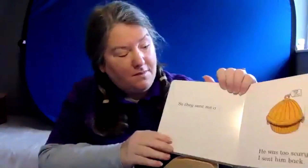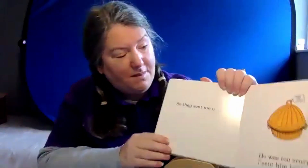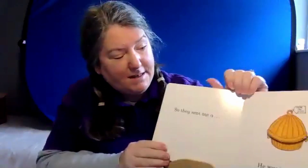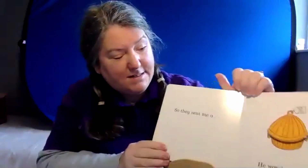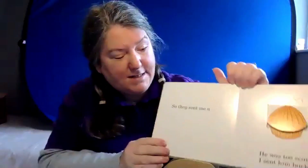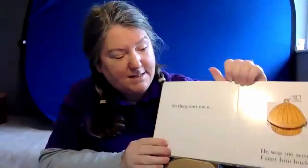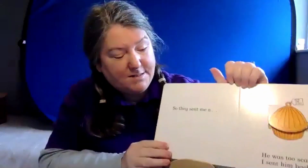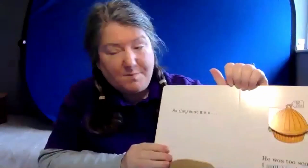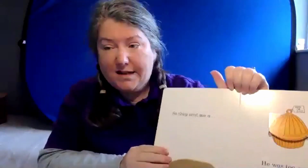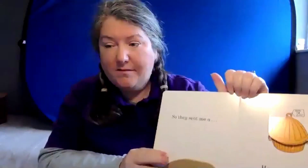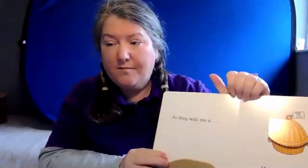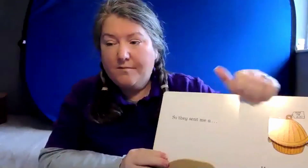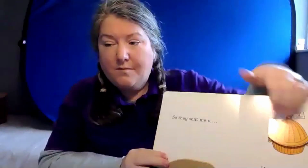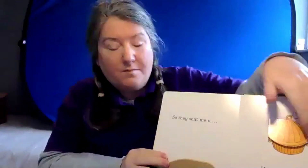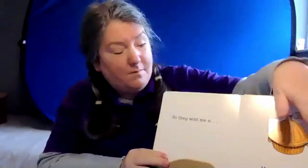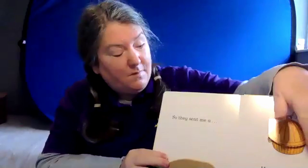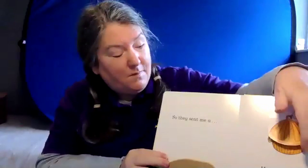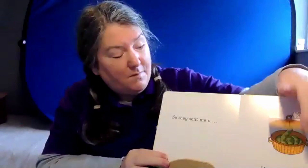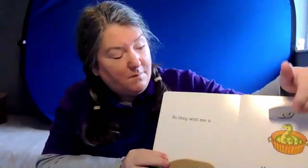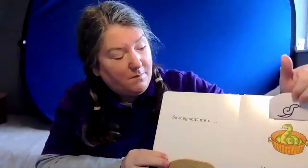they sent me a